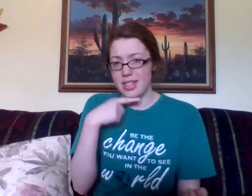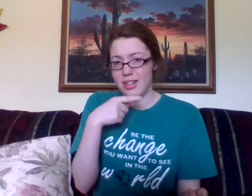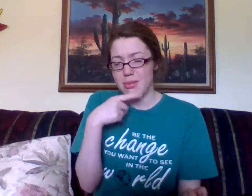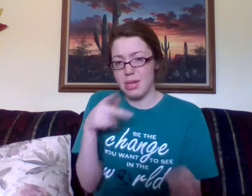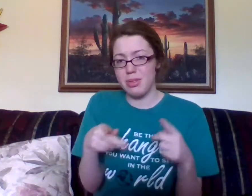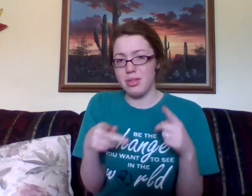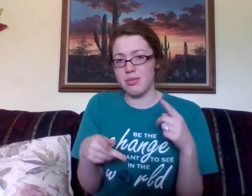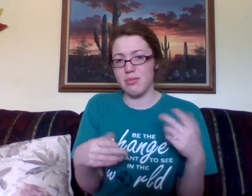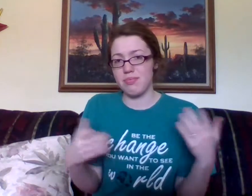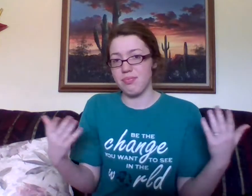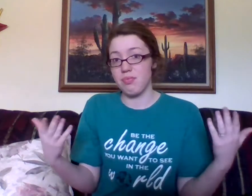Hearing people,